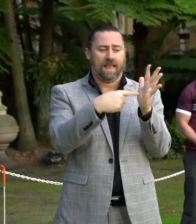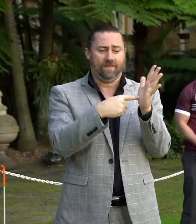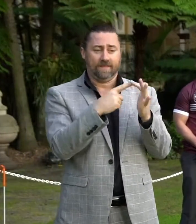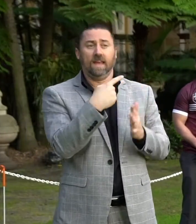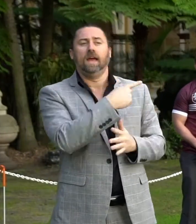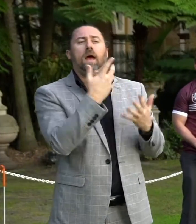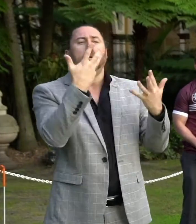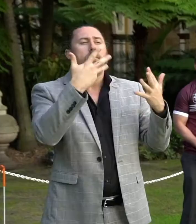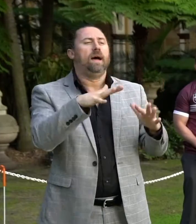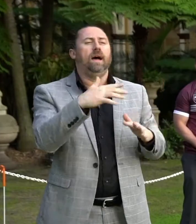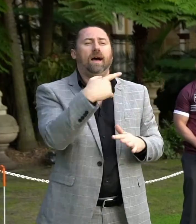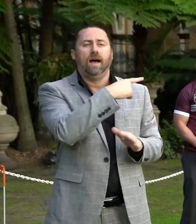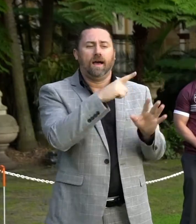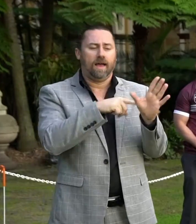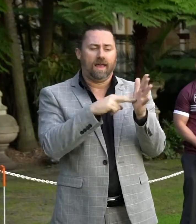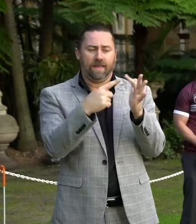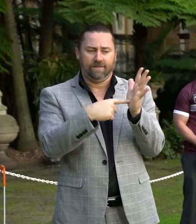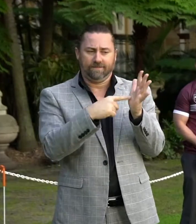had her